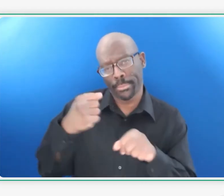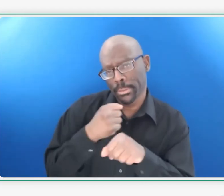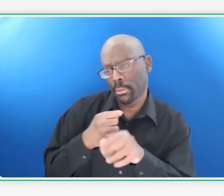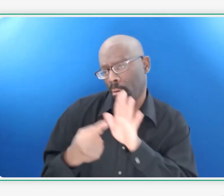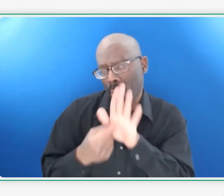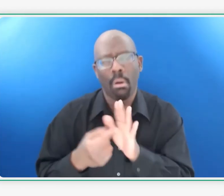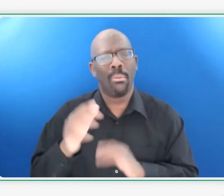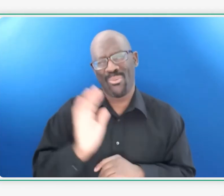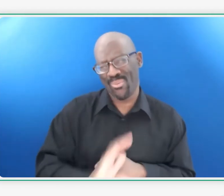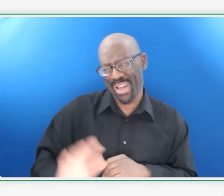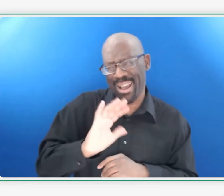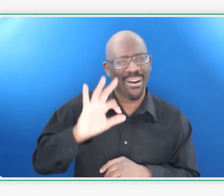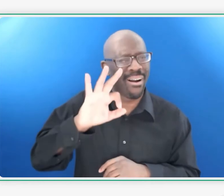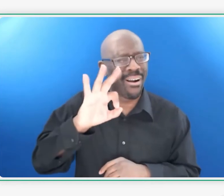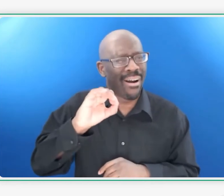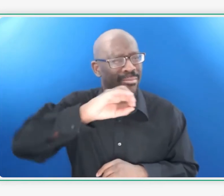children.